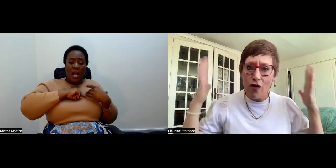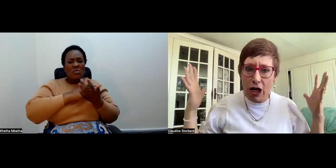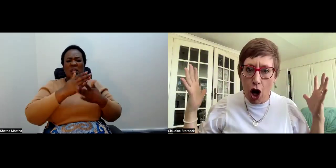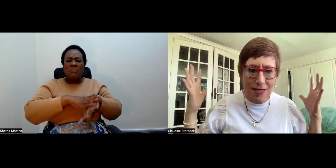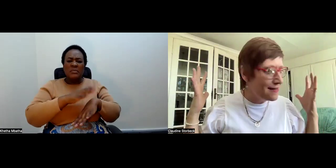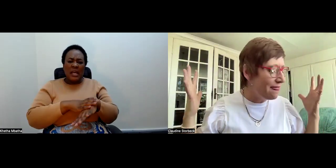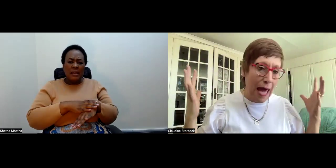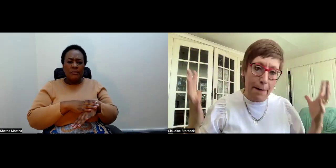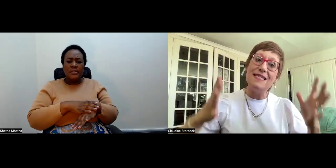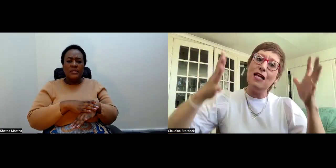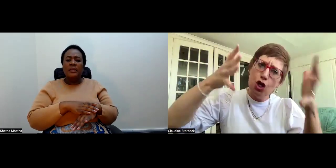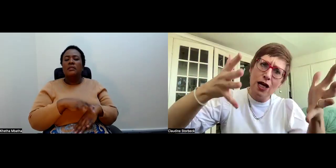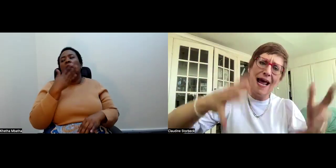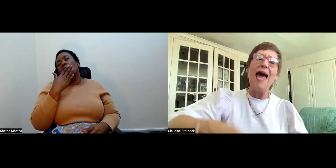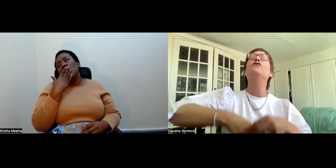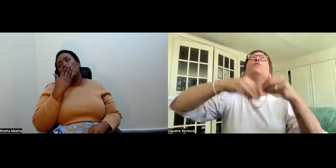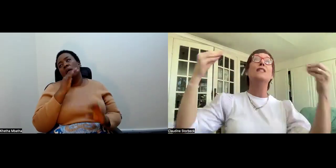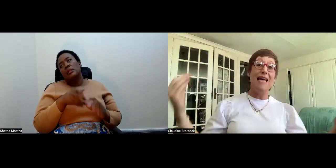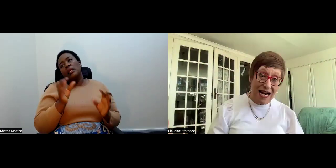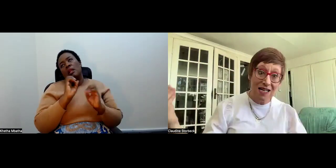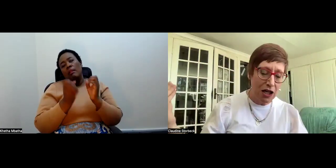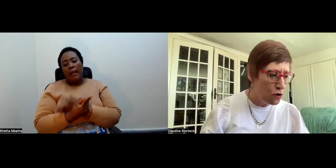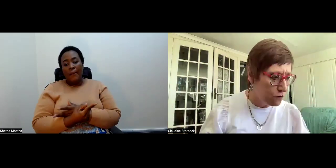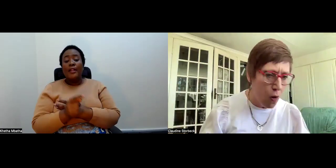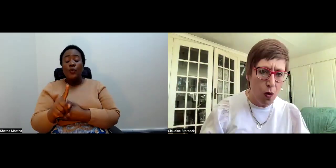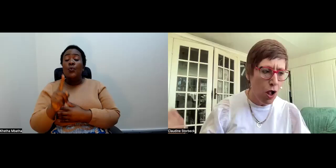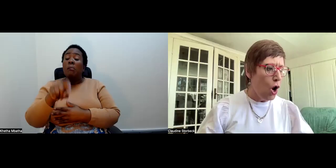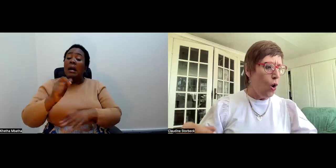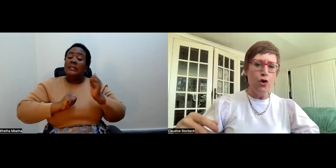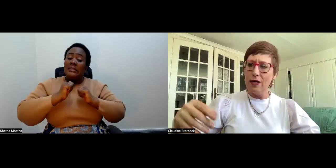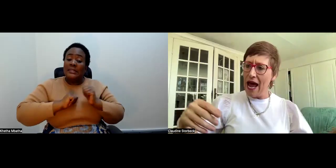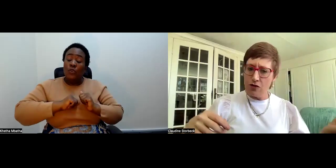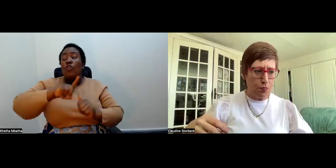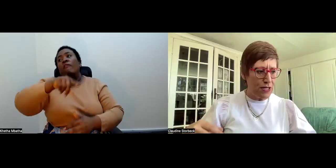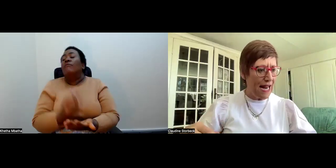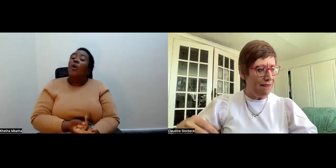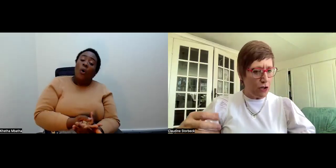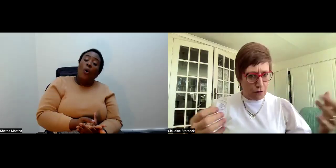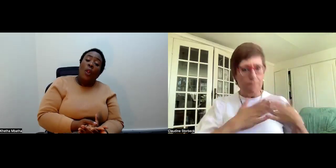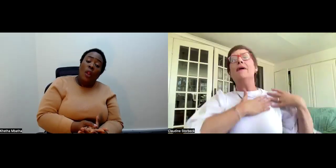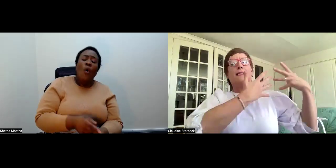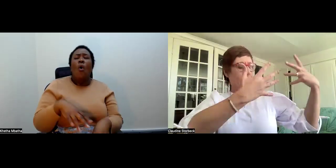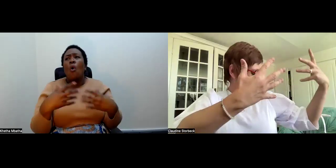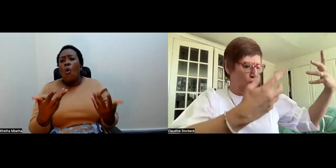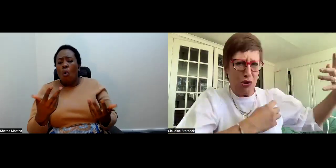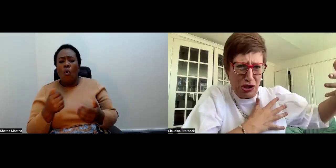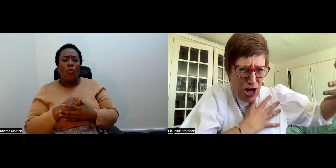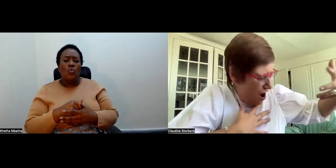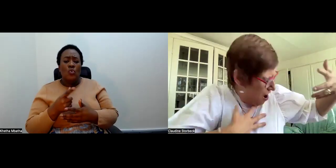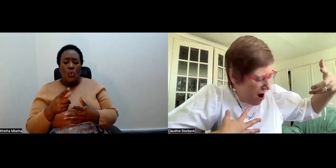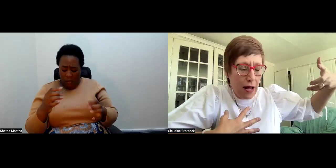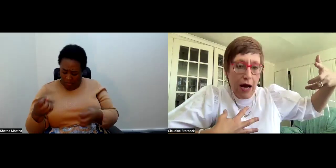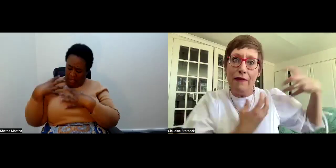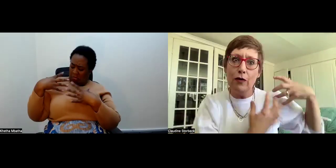it's a boring class and nothing happens, then you're going to have to pretend that you fall, or you're going to have to pretend that you've messed something on your